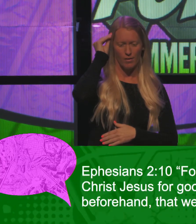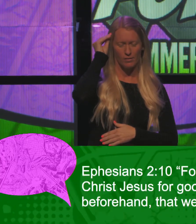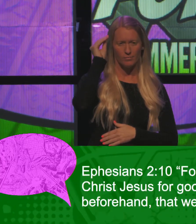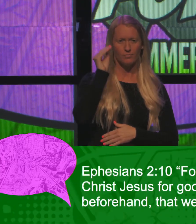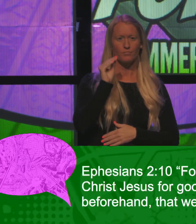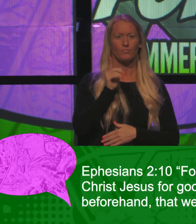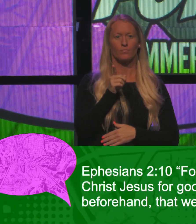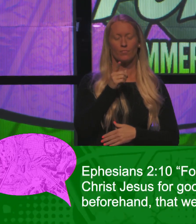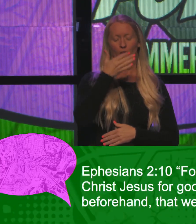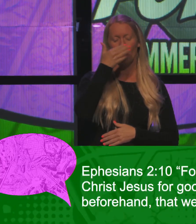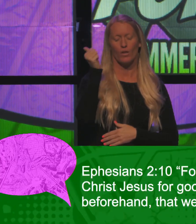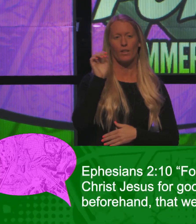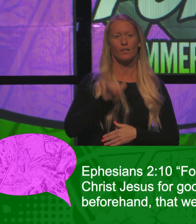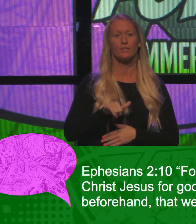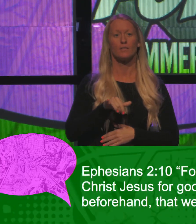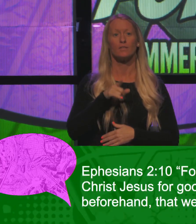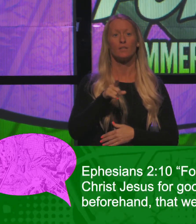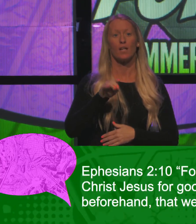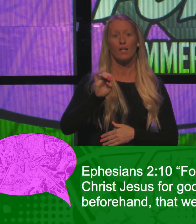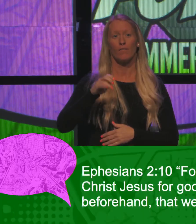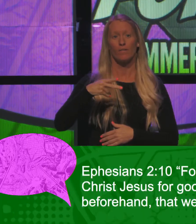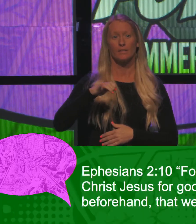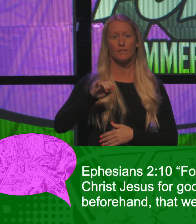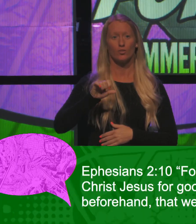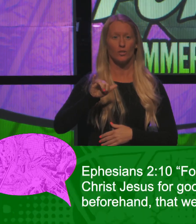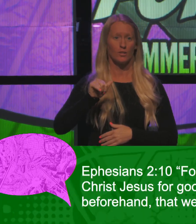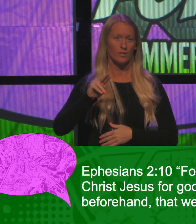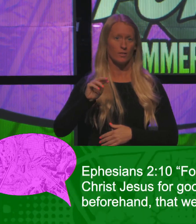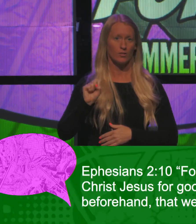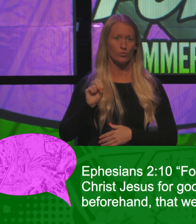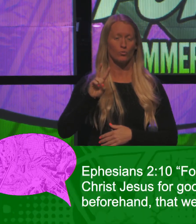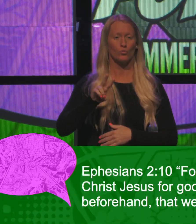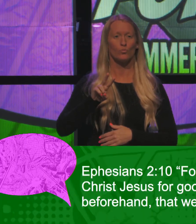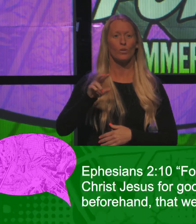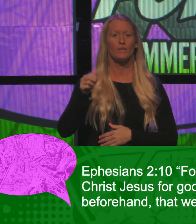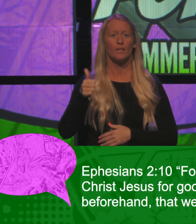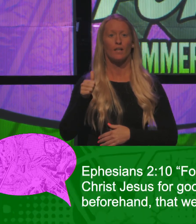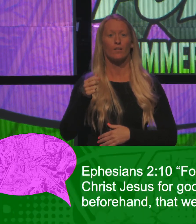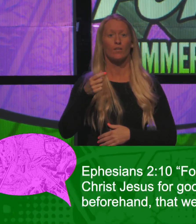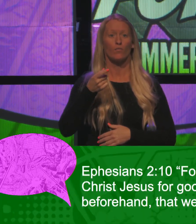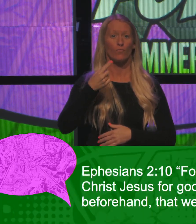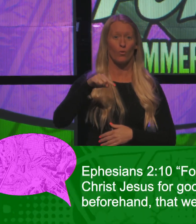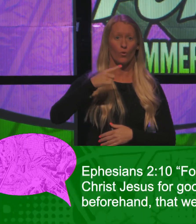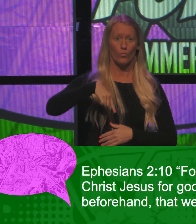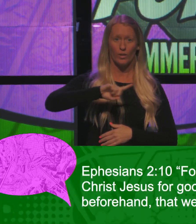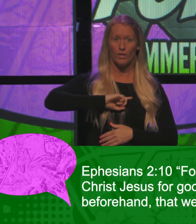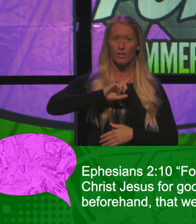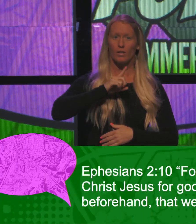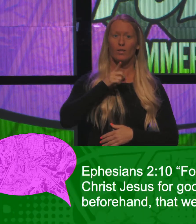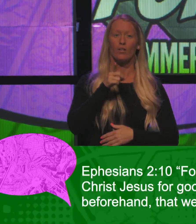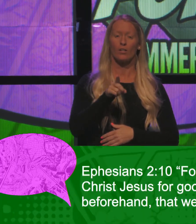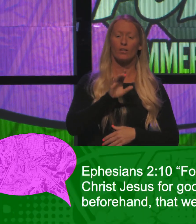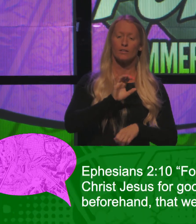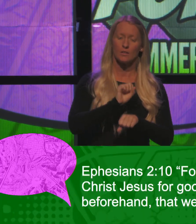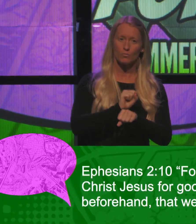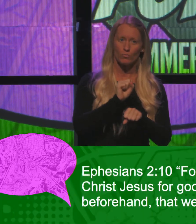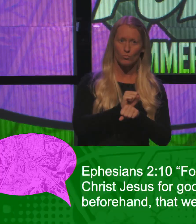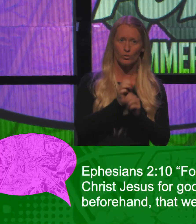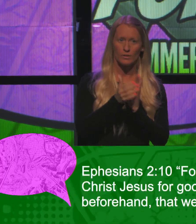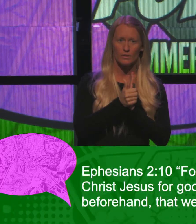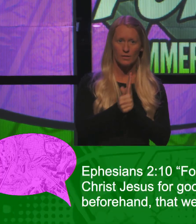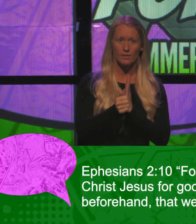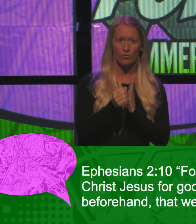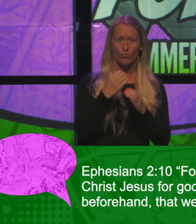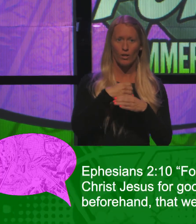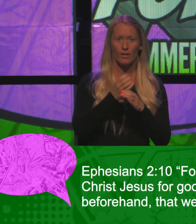2:10. For we are his workmanship, created in Christ Jesus for good works. There it is again. Which God prepared